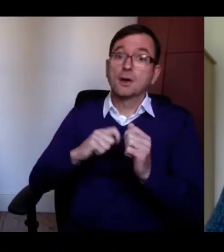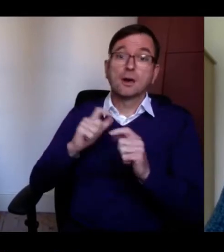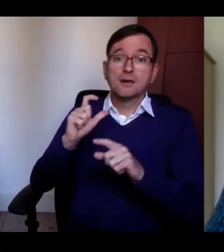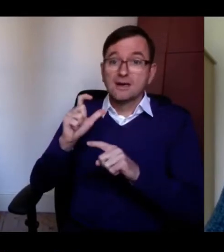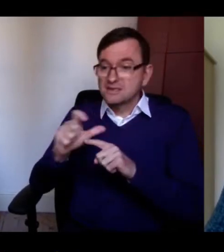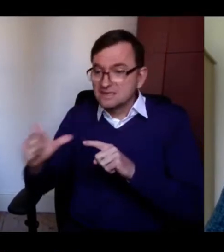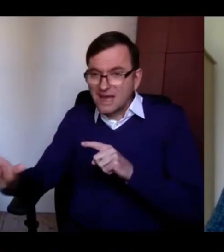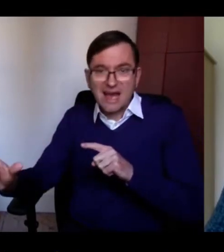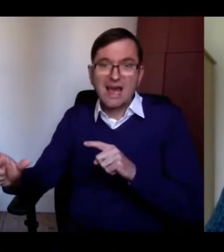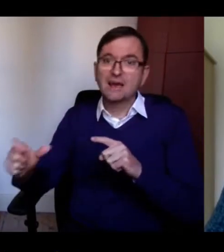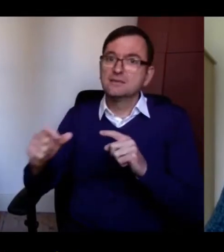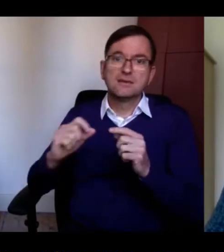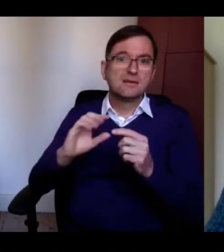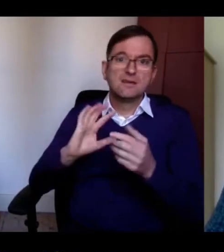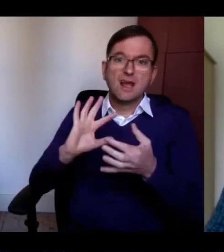structure,